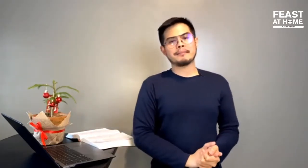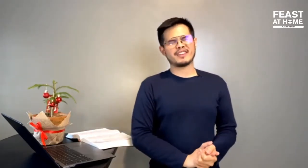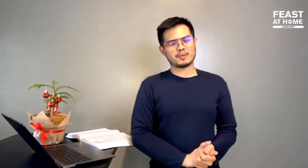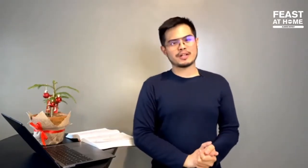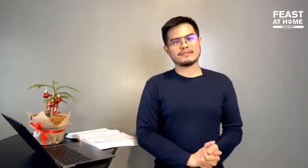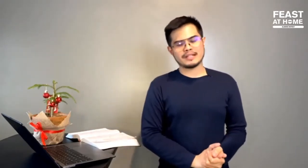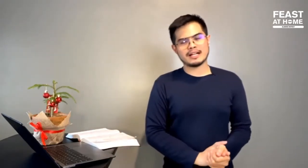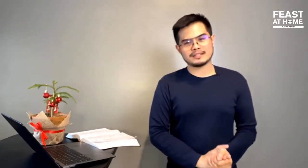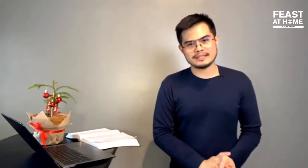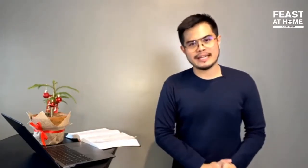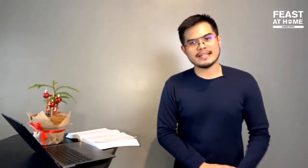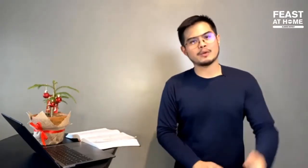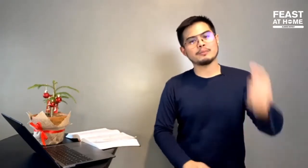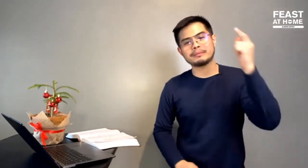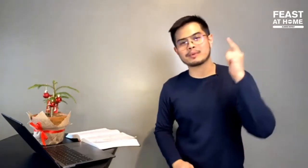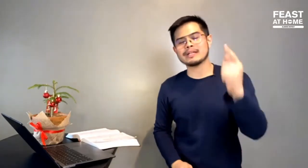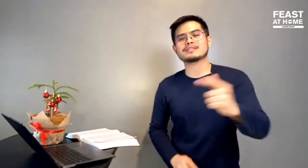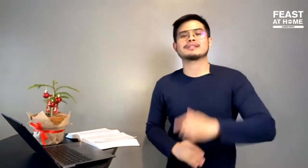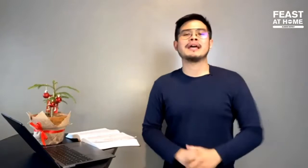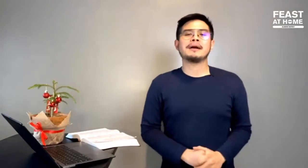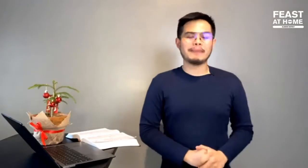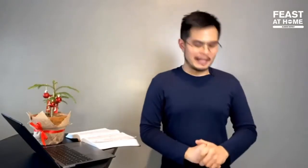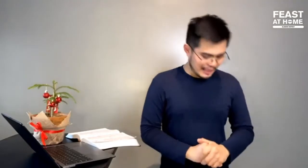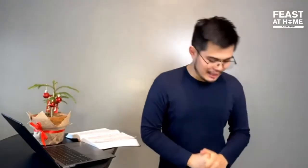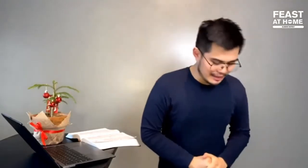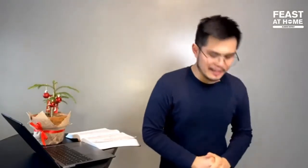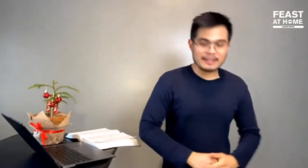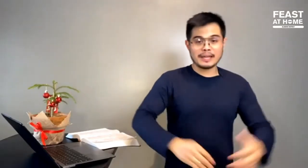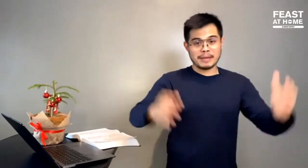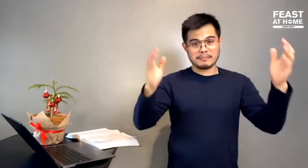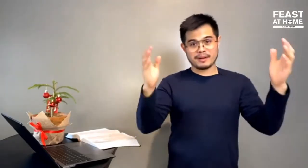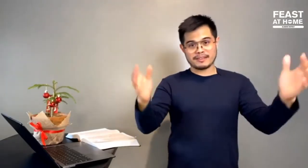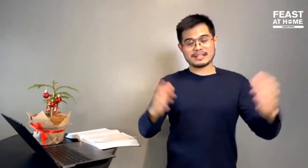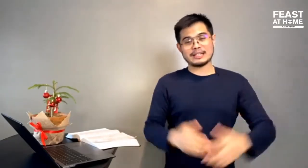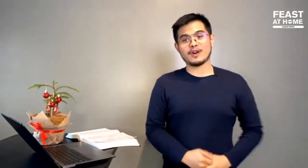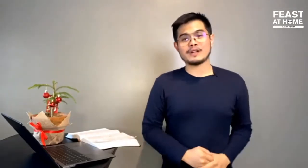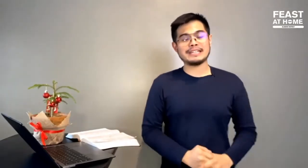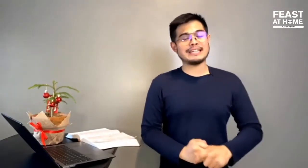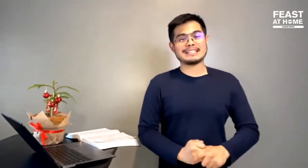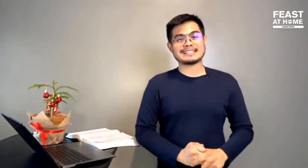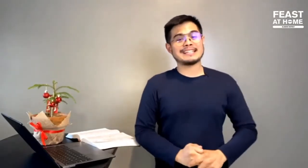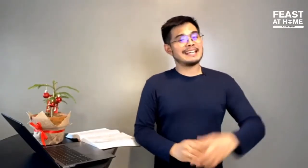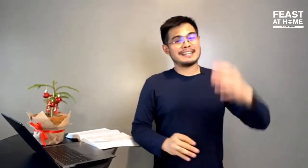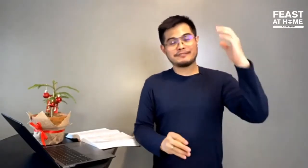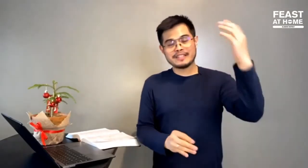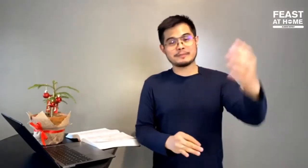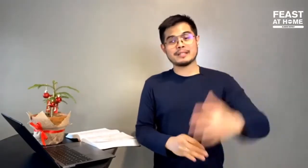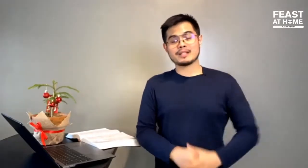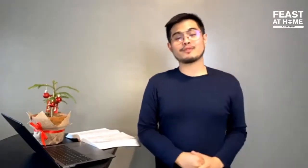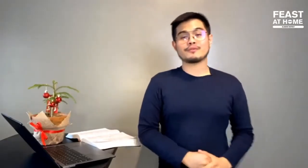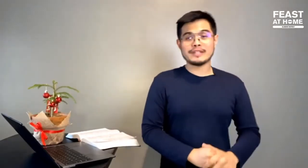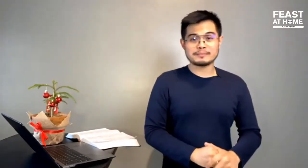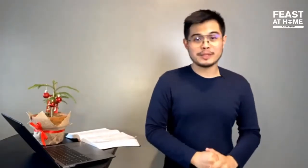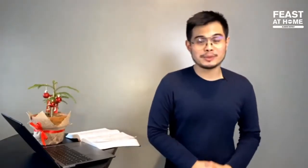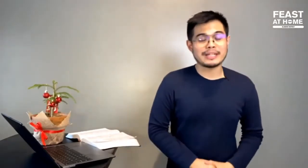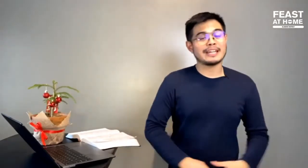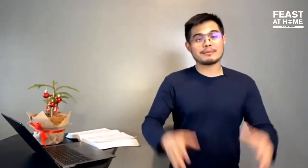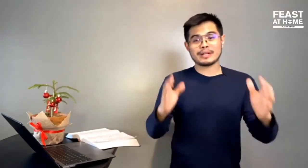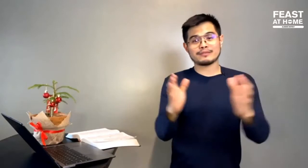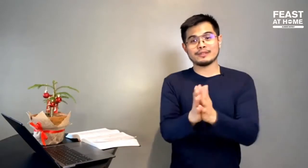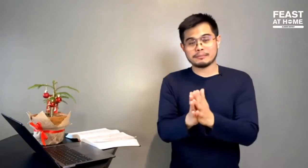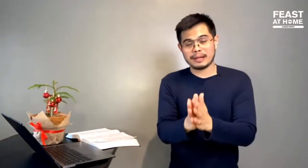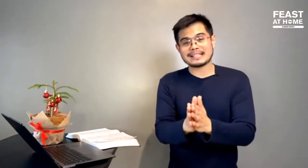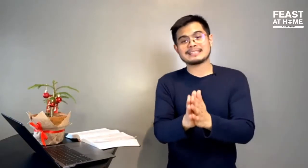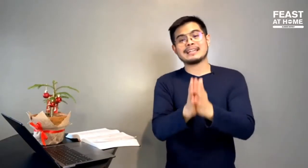empowered by the Word of God today that will be preached by none other than my brother-in-law. He is the feast builder for Feast Bikutan,